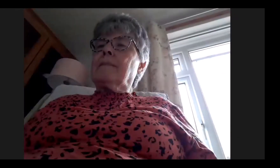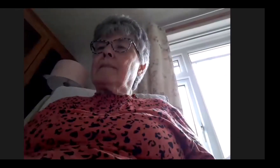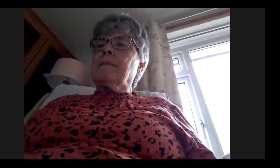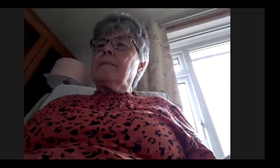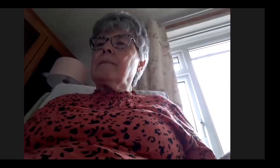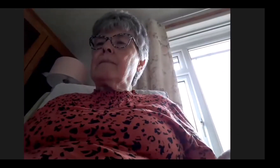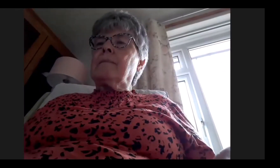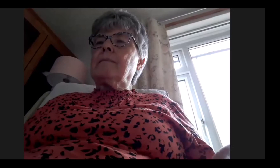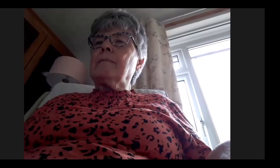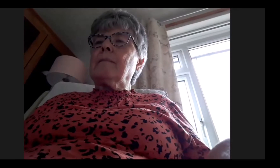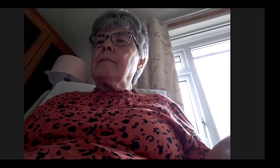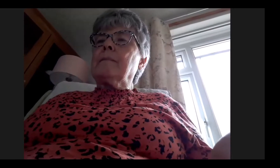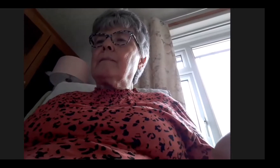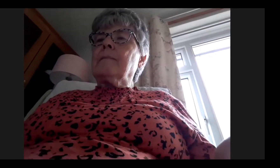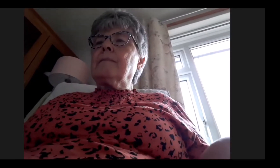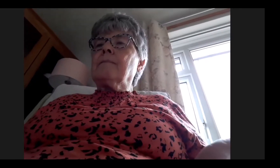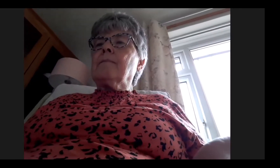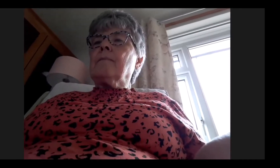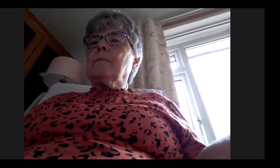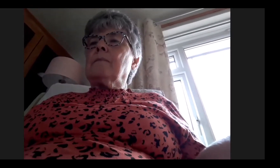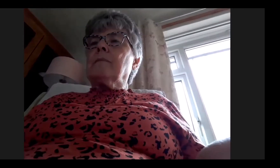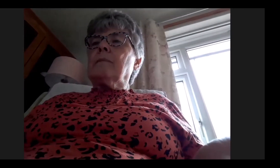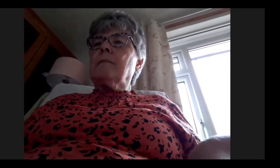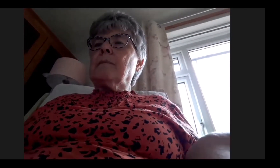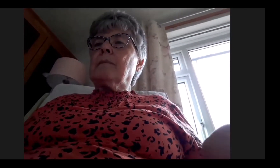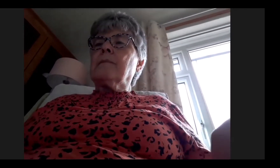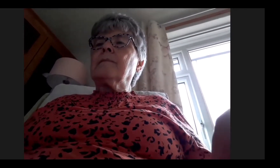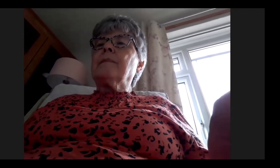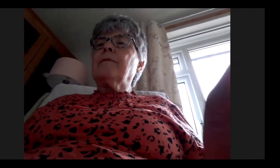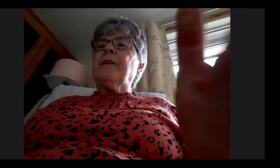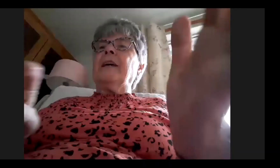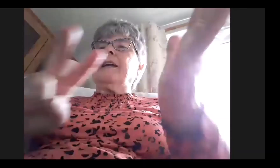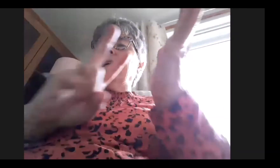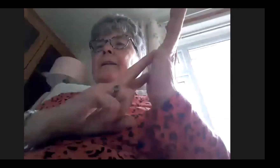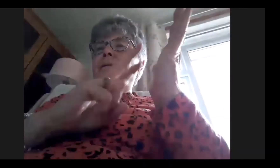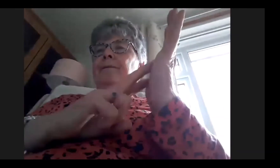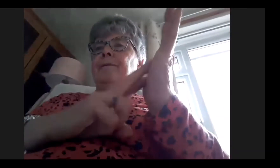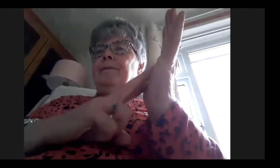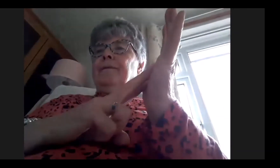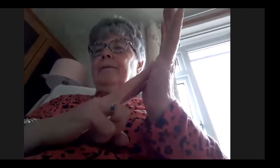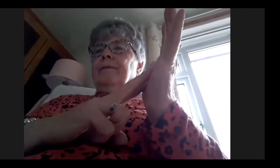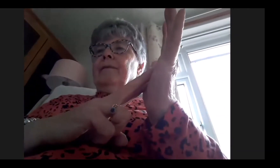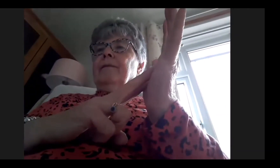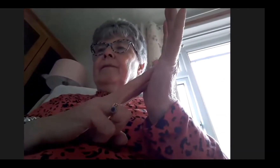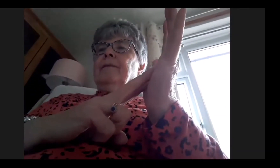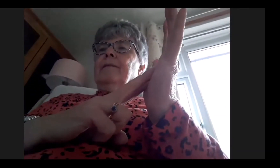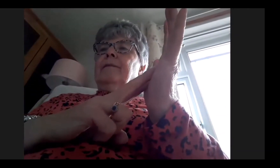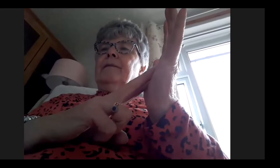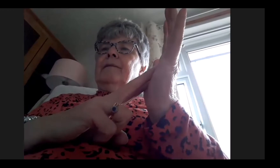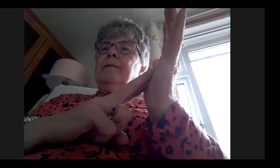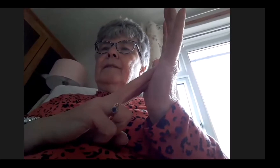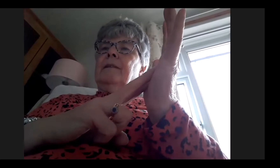Her name is Vicky. Vicky. Yeah, and she's